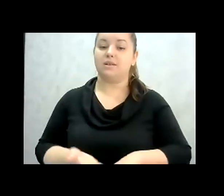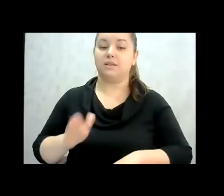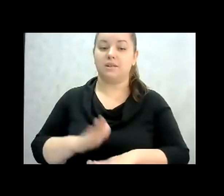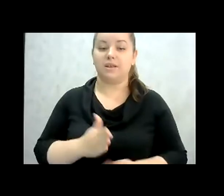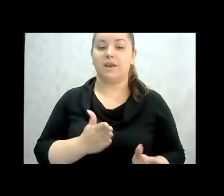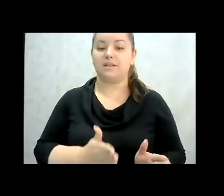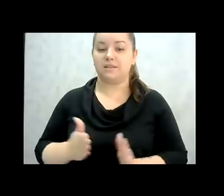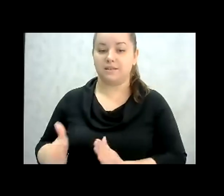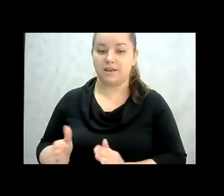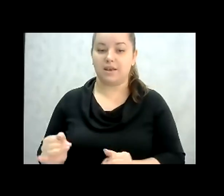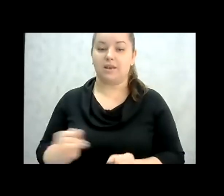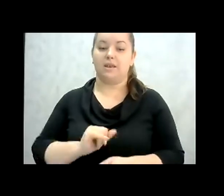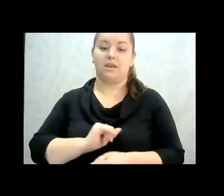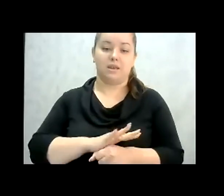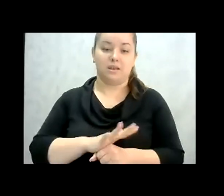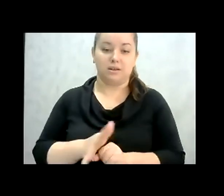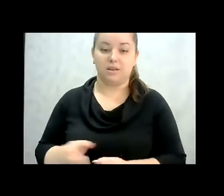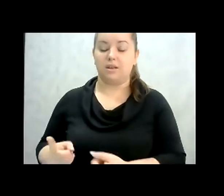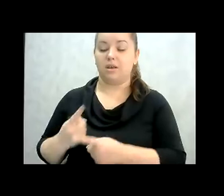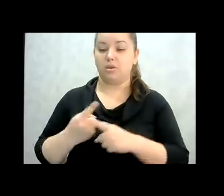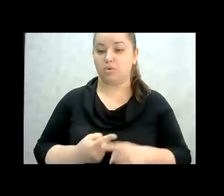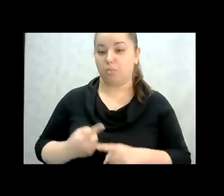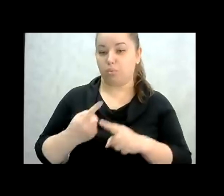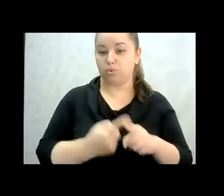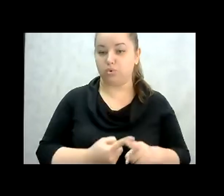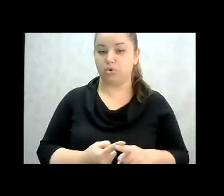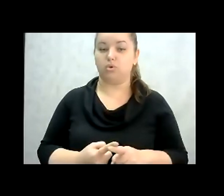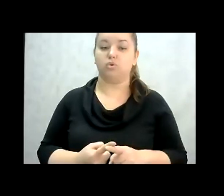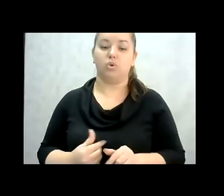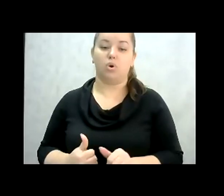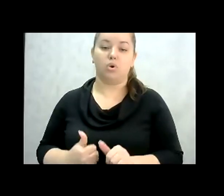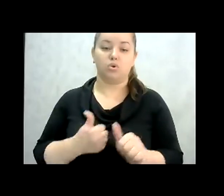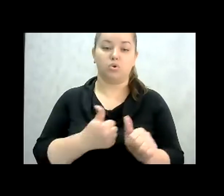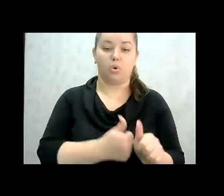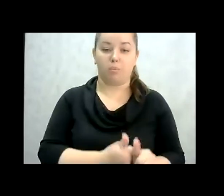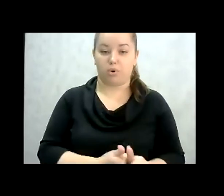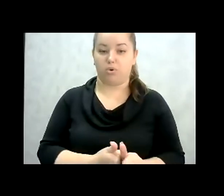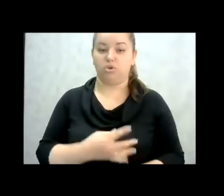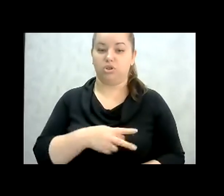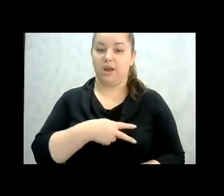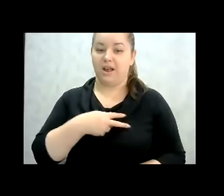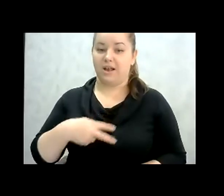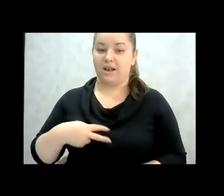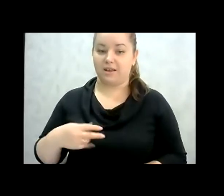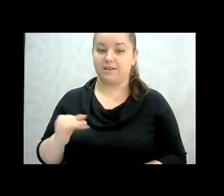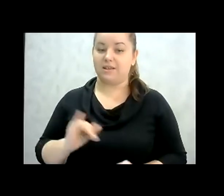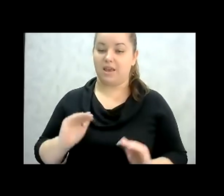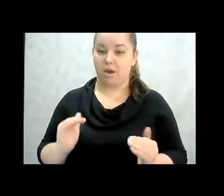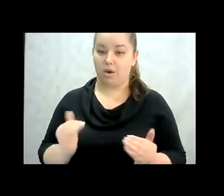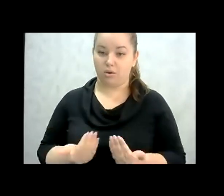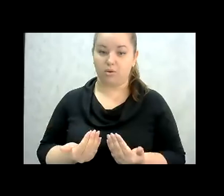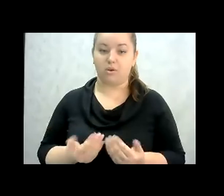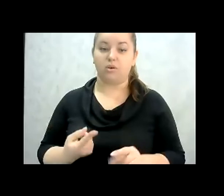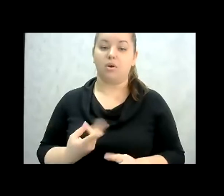and limitations. So I do think that praise should be given to Ukraine for managing to hold these